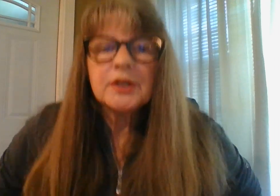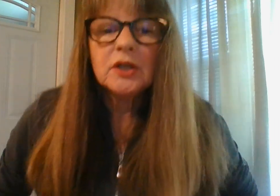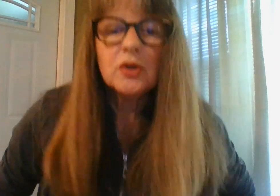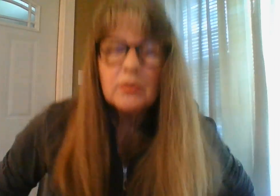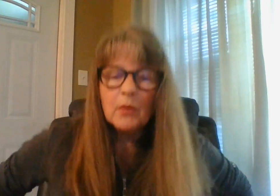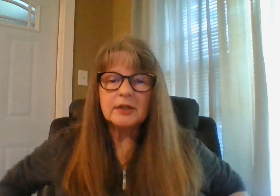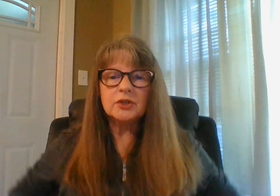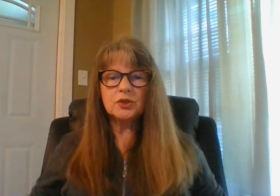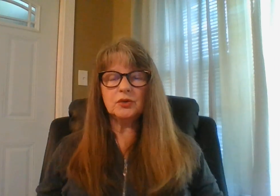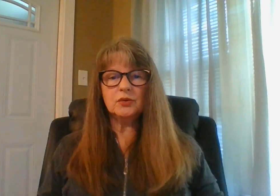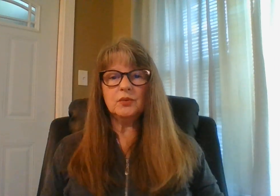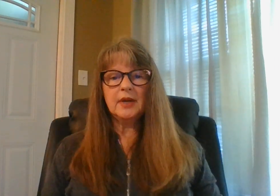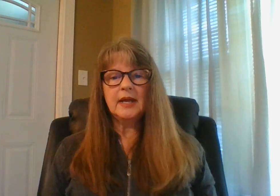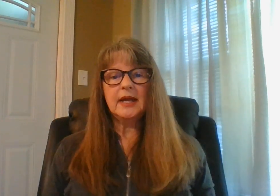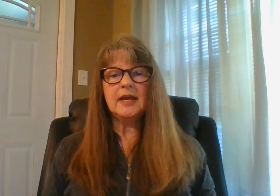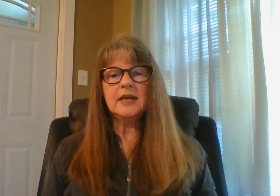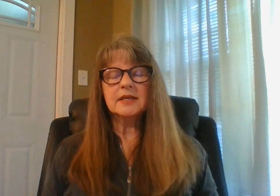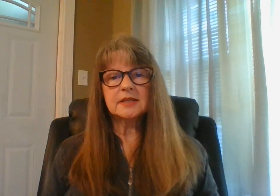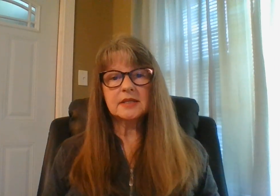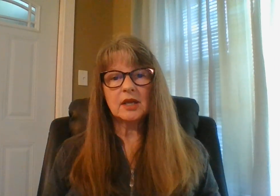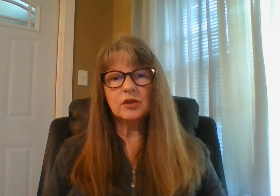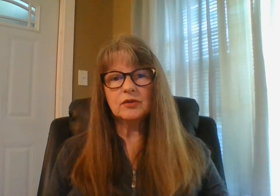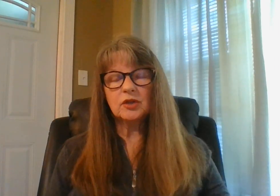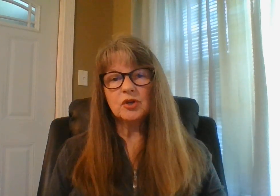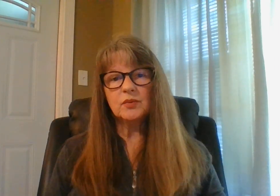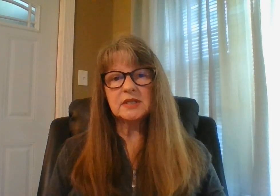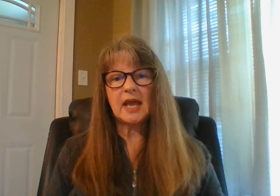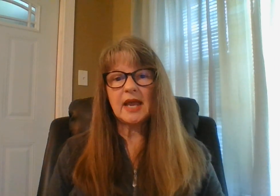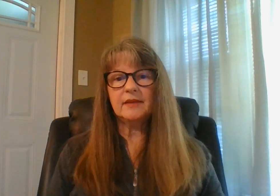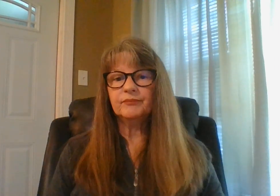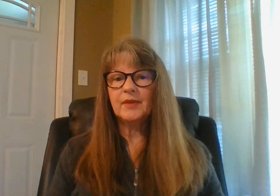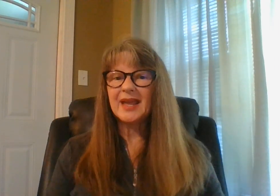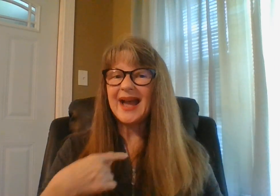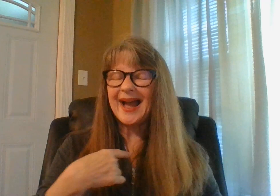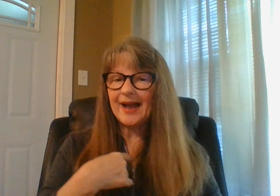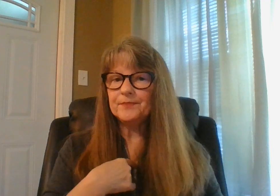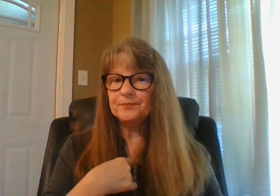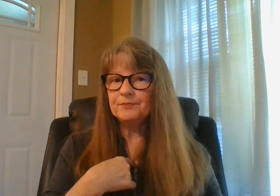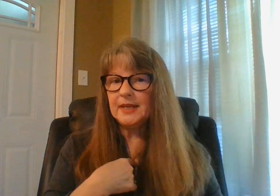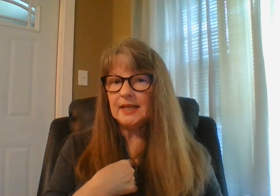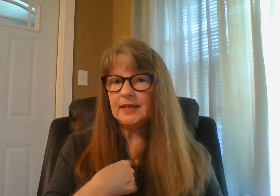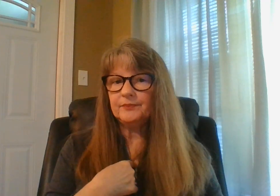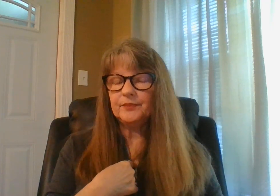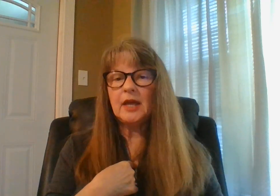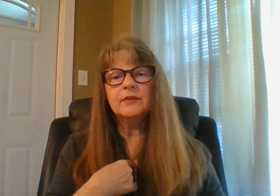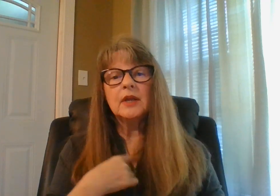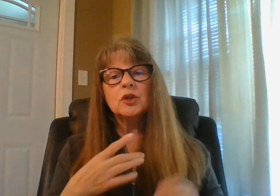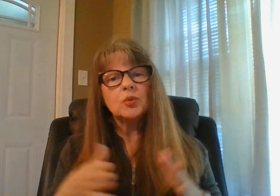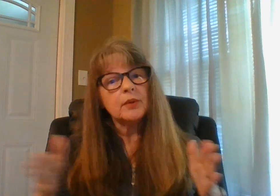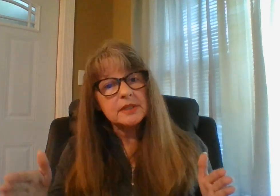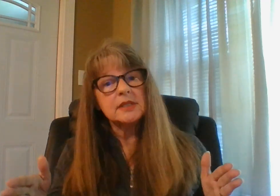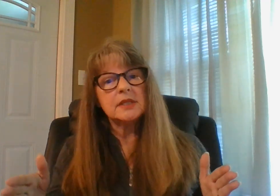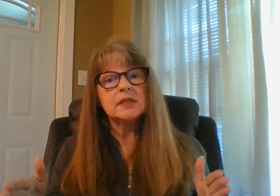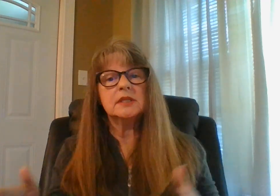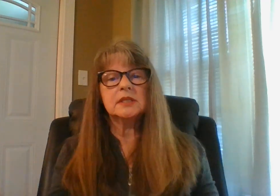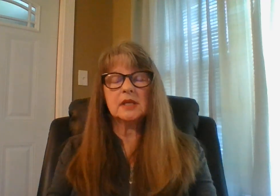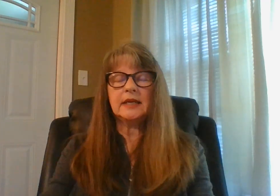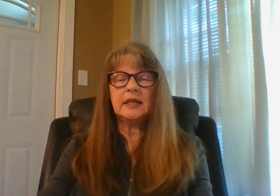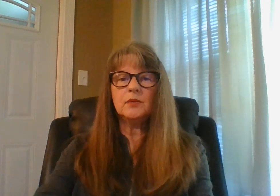thing that you'd want to do is that you would say, me. And in a short sentence in sign language,